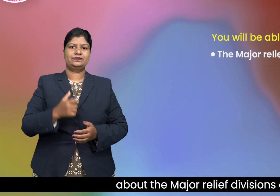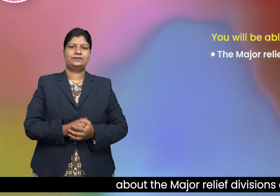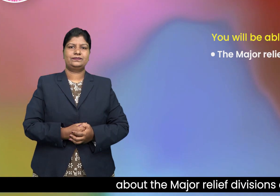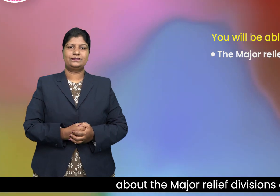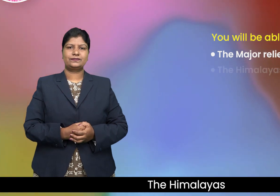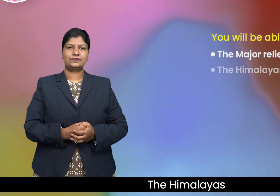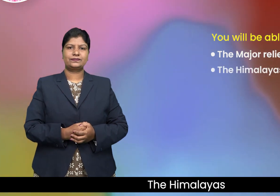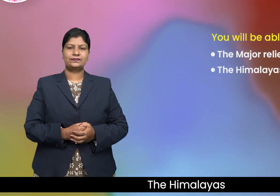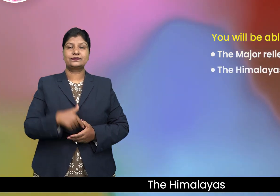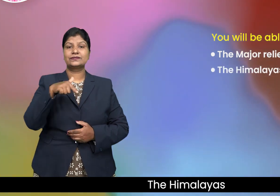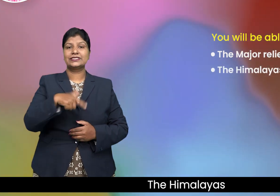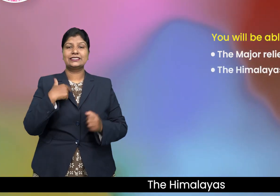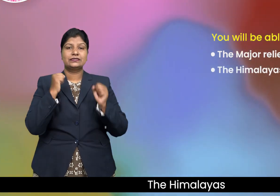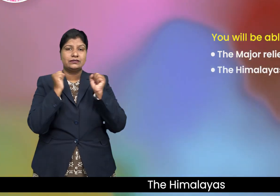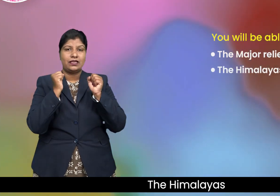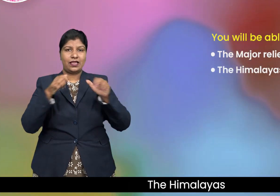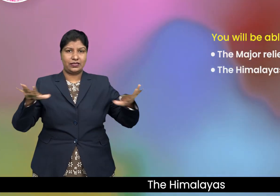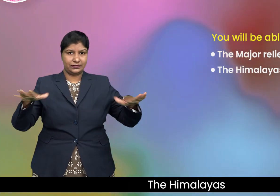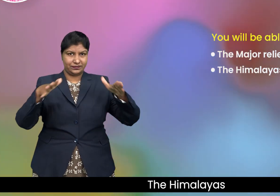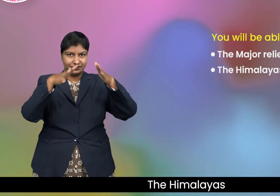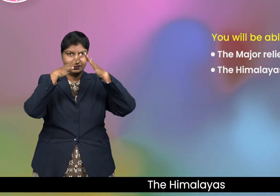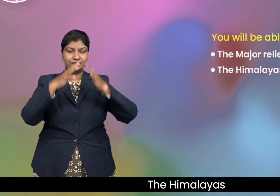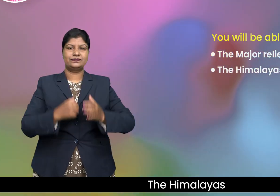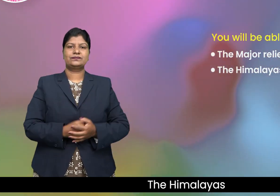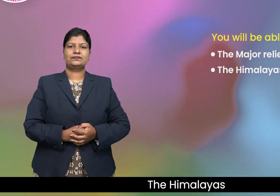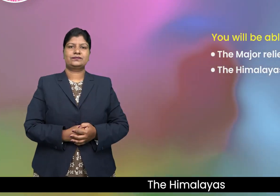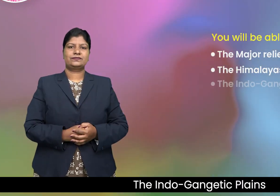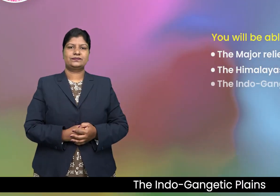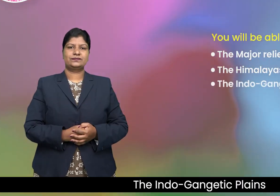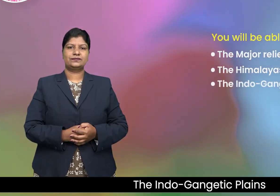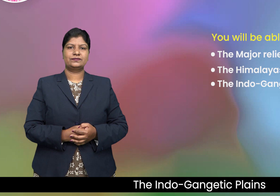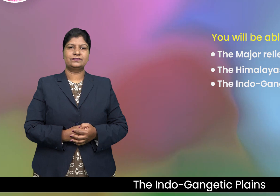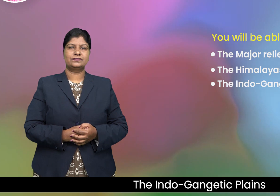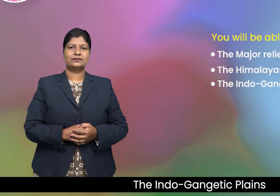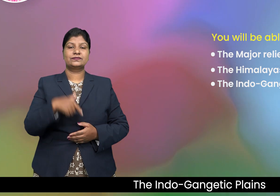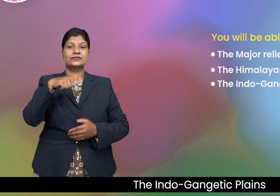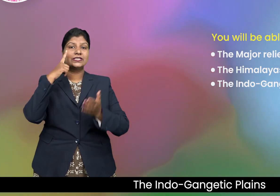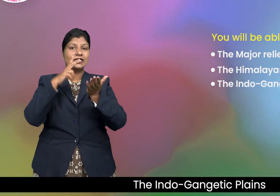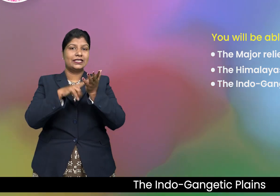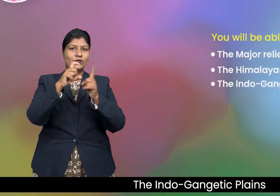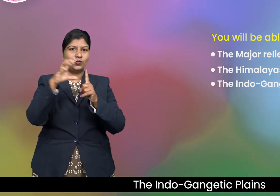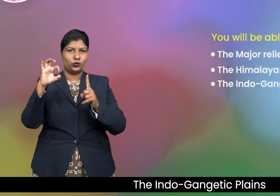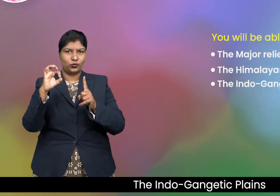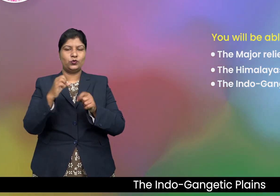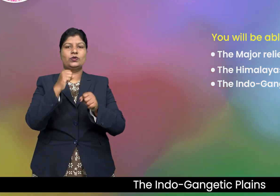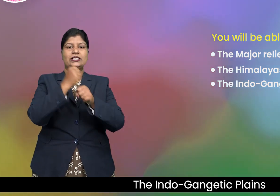The Himalayas, the Indo-Gangetic plains,